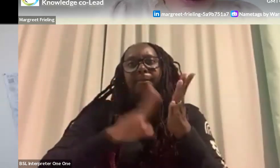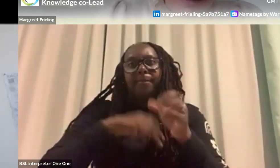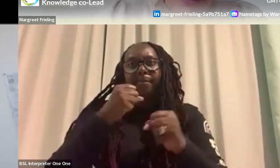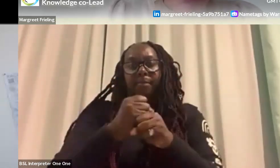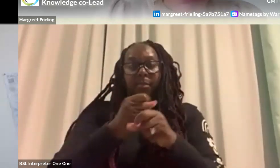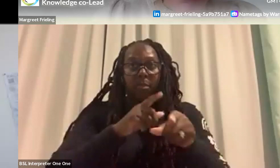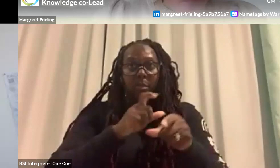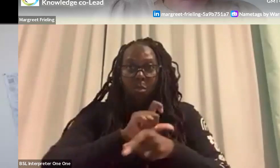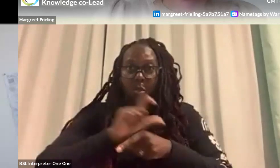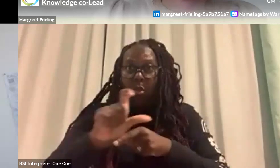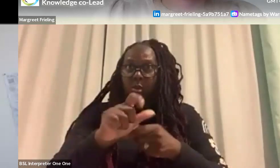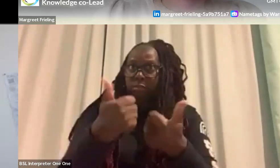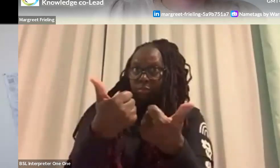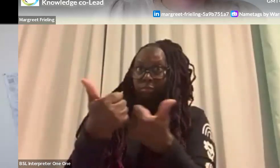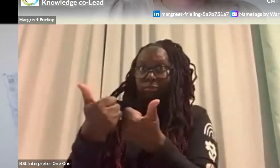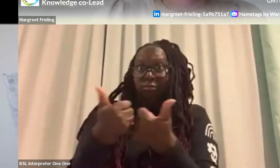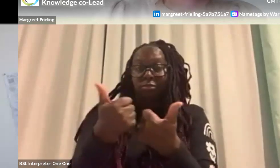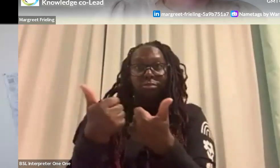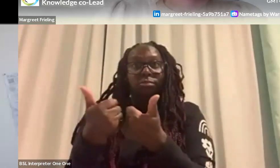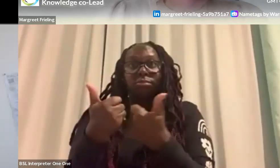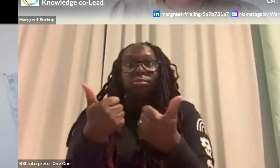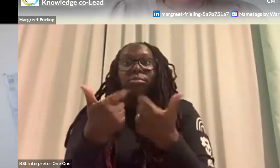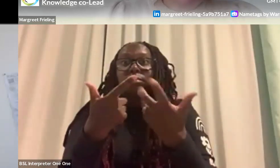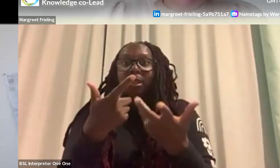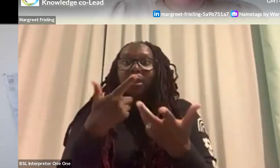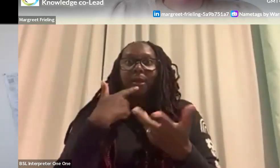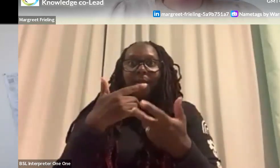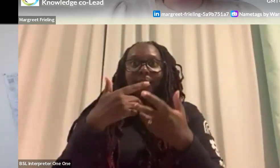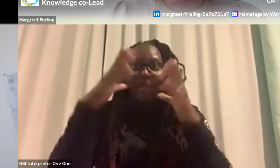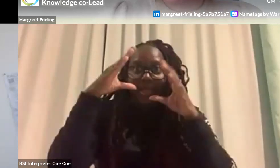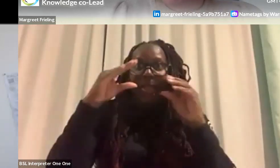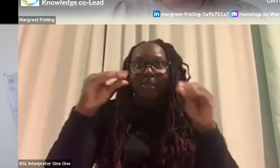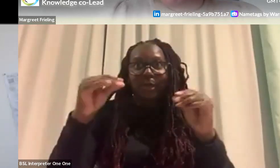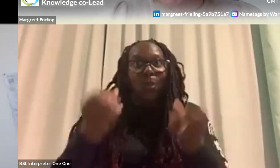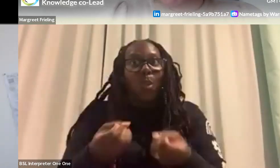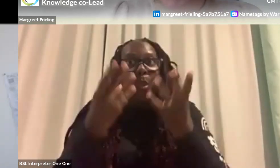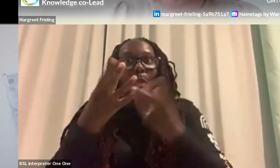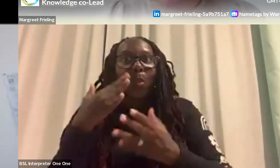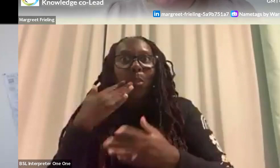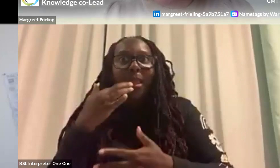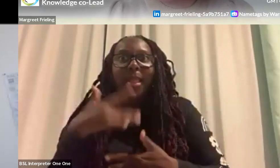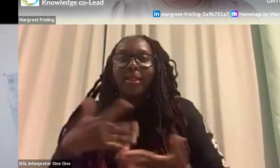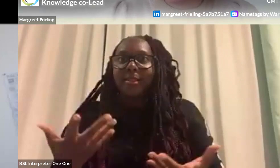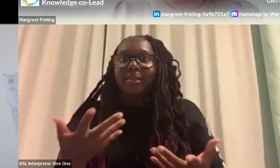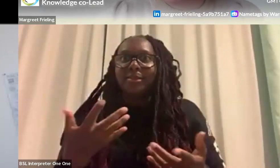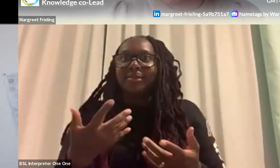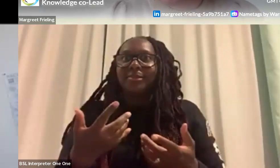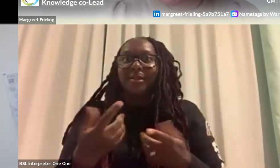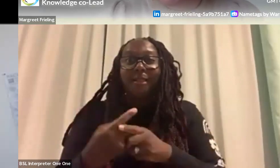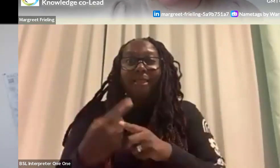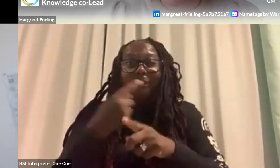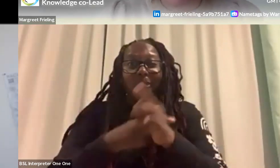It's great to be able to now announce that it's been launched. It's been launched last